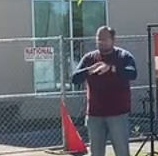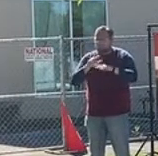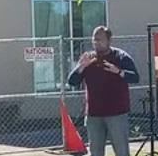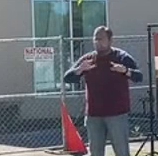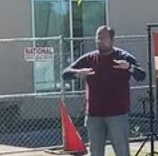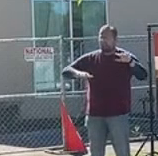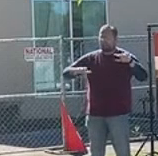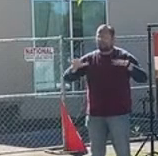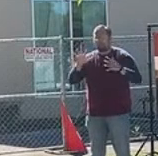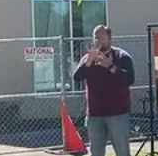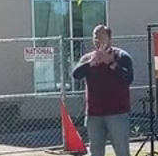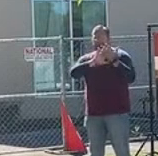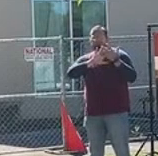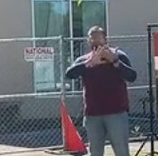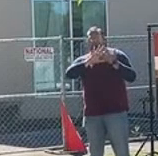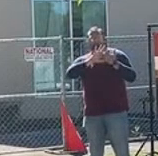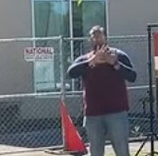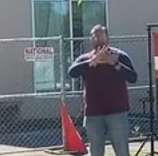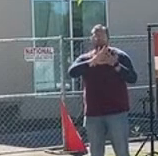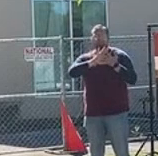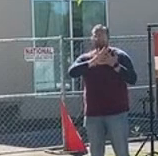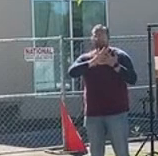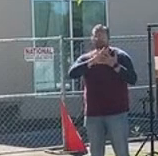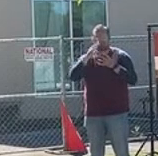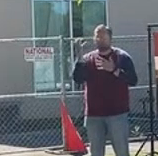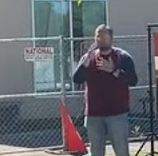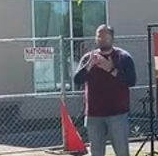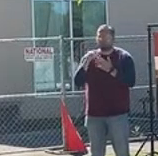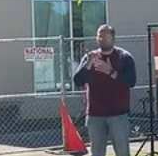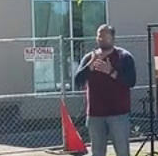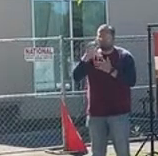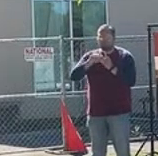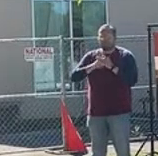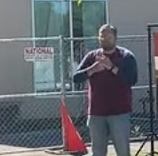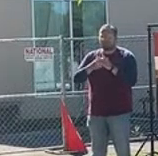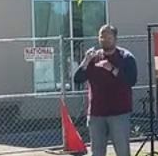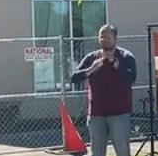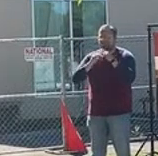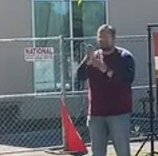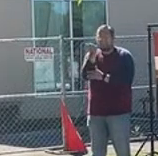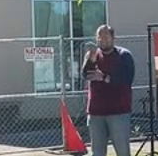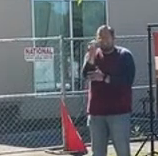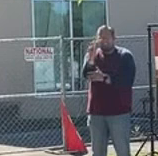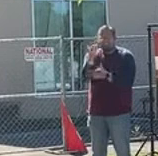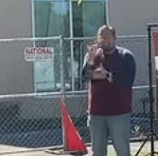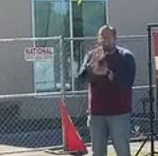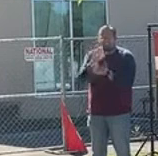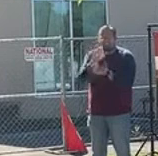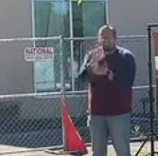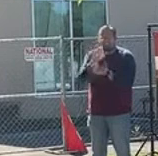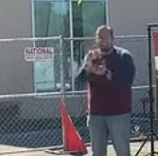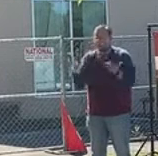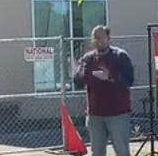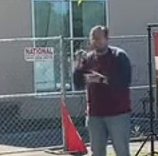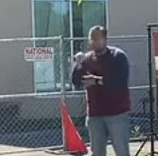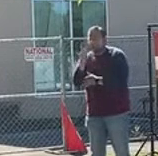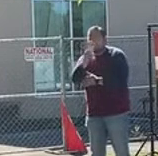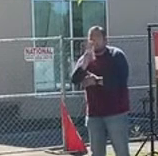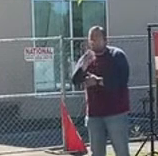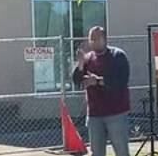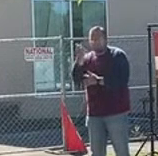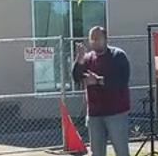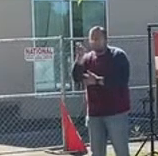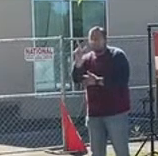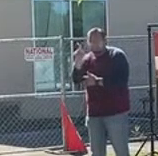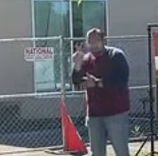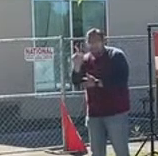all just kind of blurring together. But the amazing fact that we're going to start construction on 17 schools here in the town in 2021